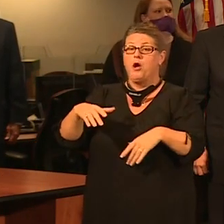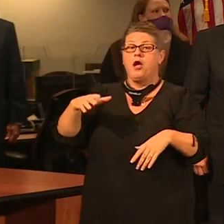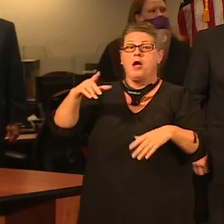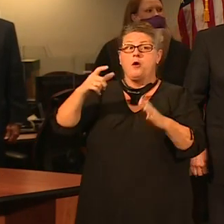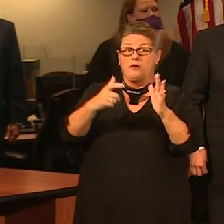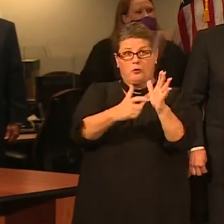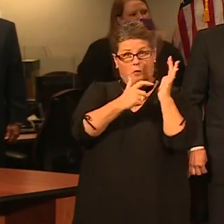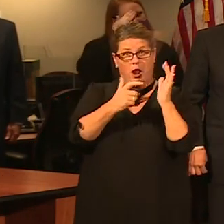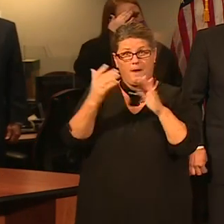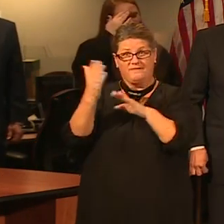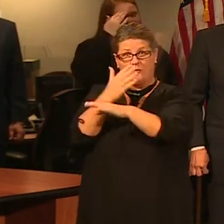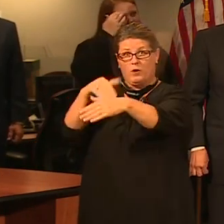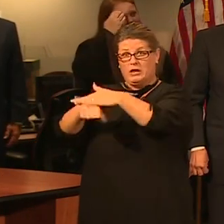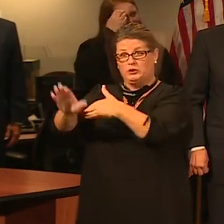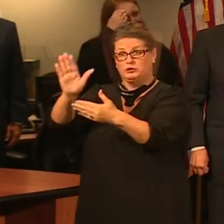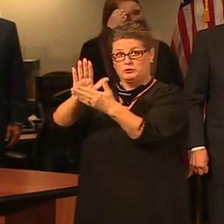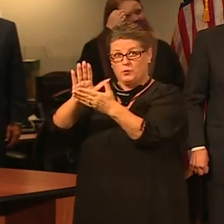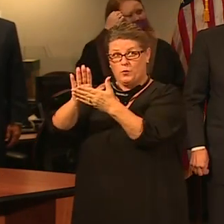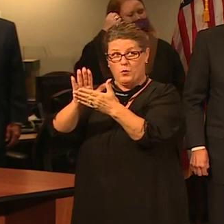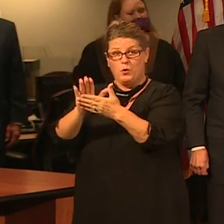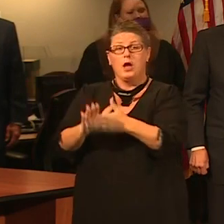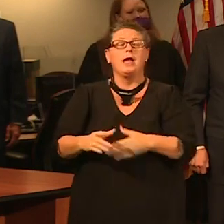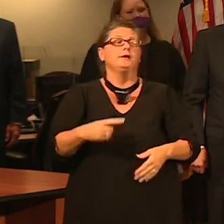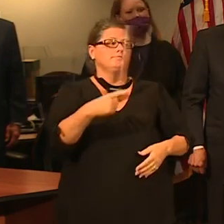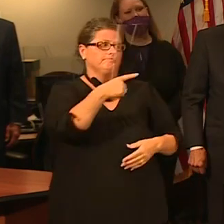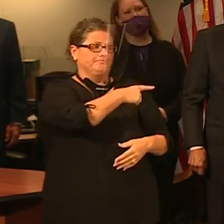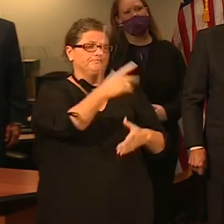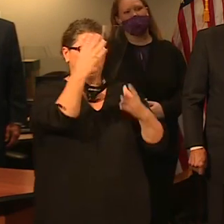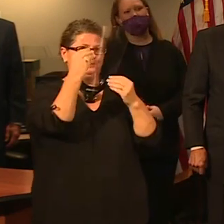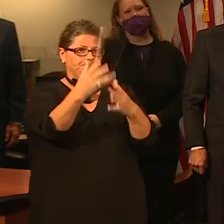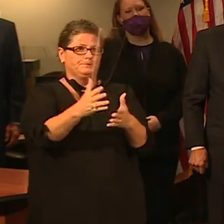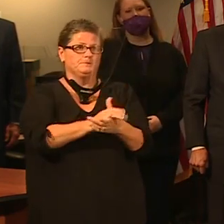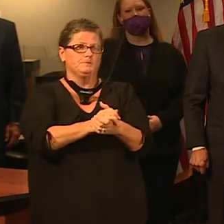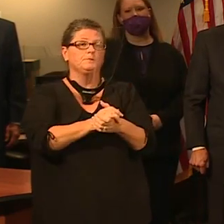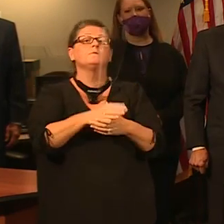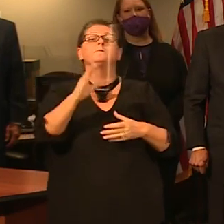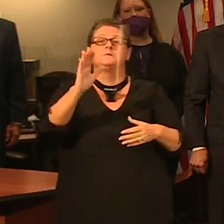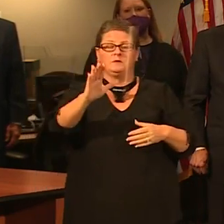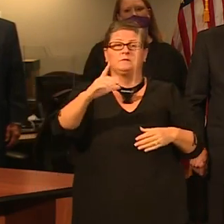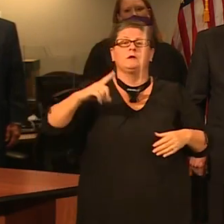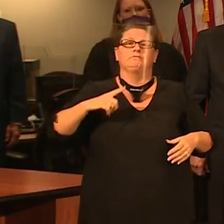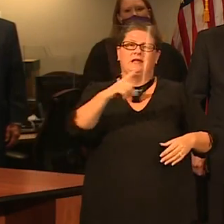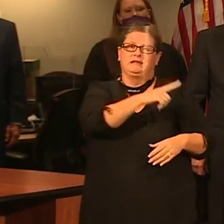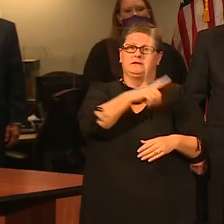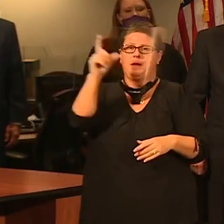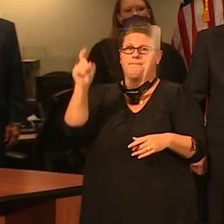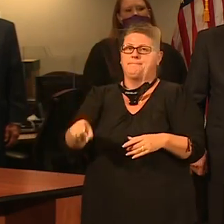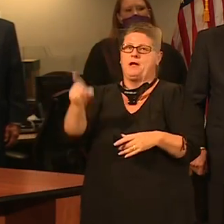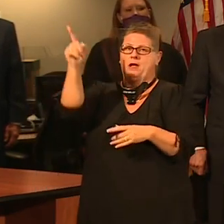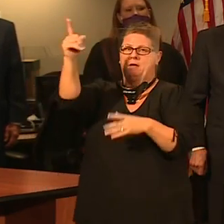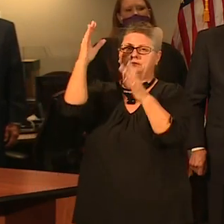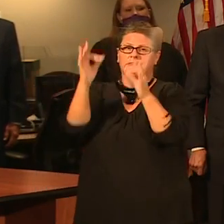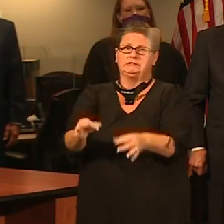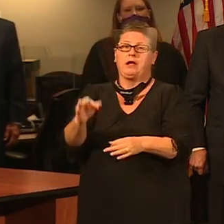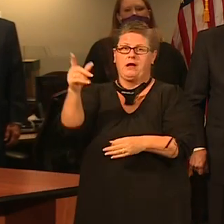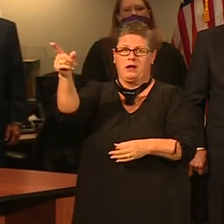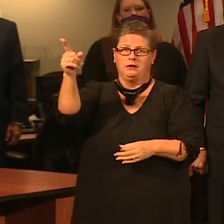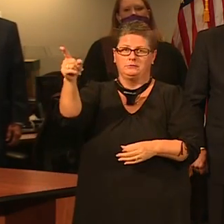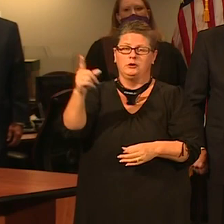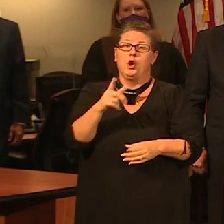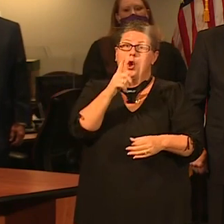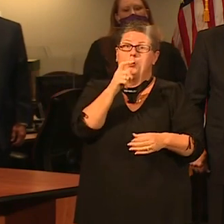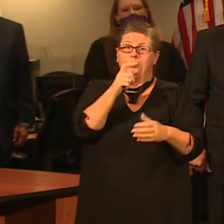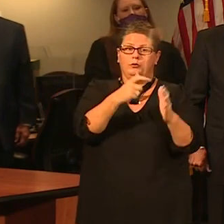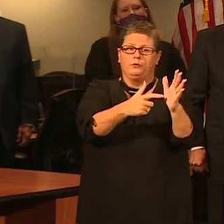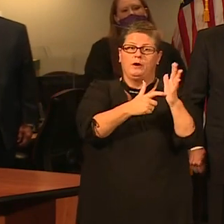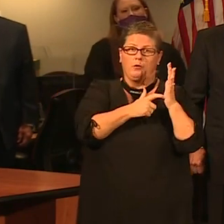yet, Governor or Director. So that actually is a decision by the legislature as to what vaccines